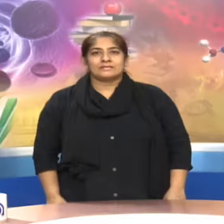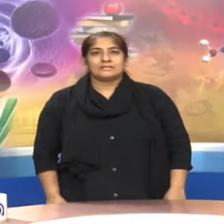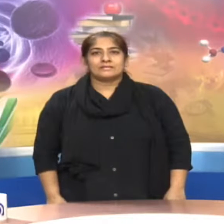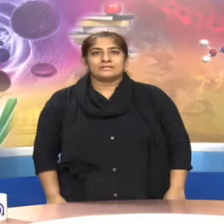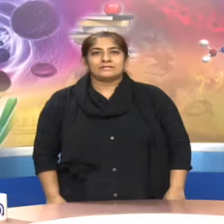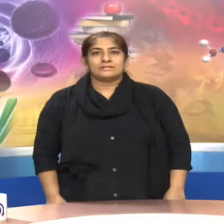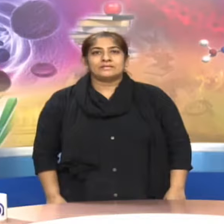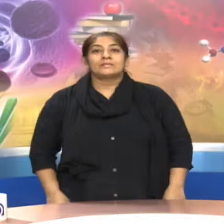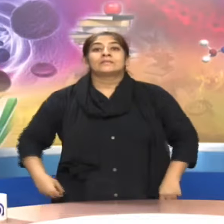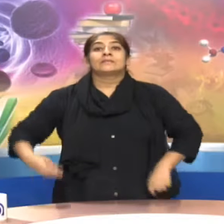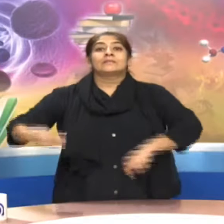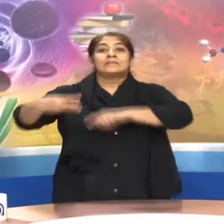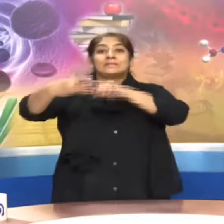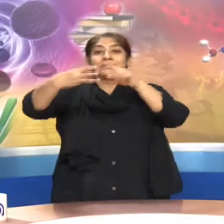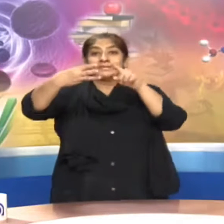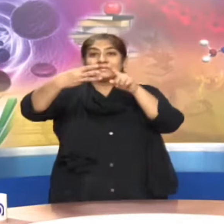used for communication.